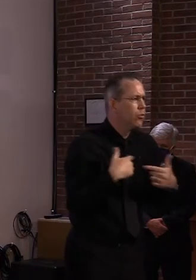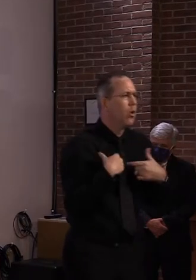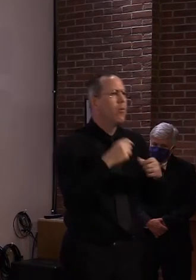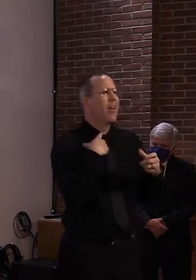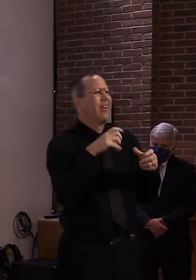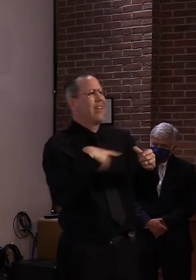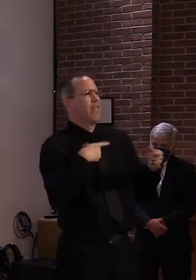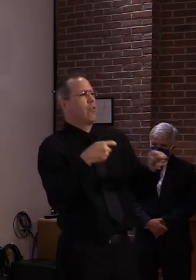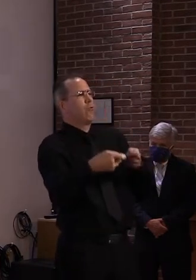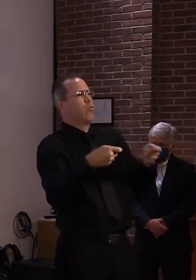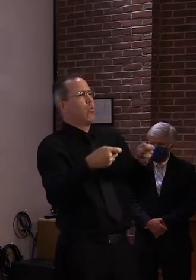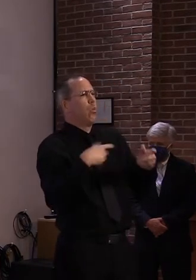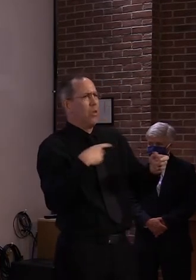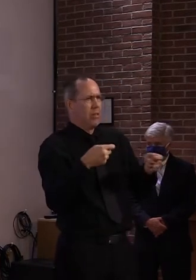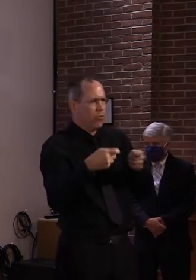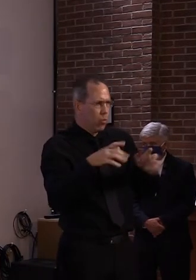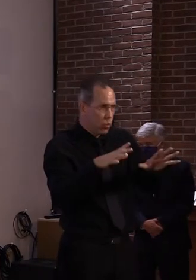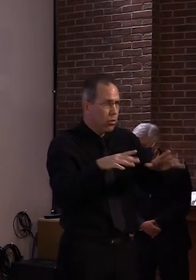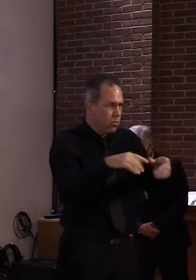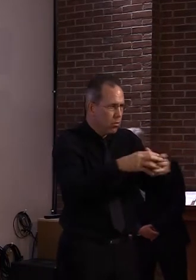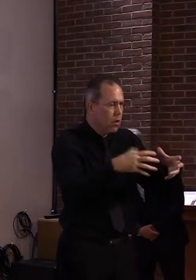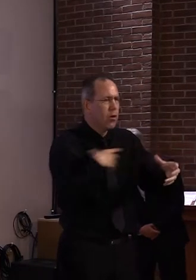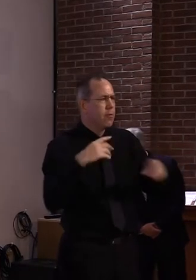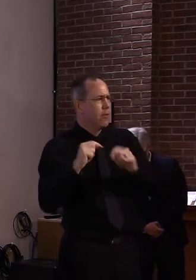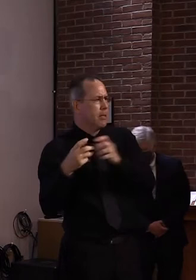Great, thank you very much.